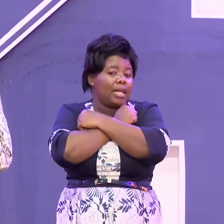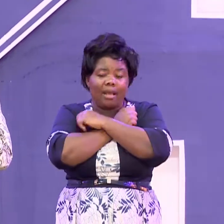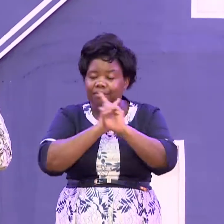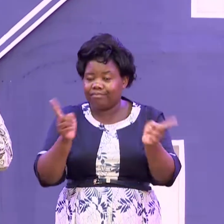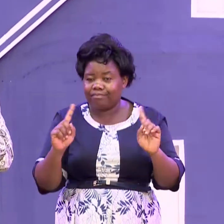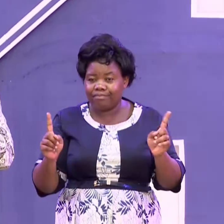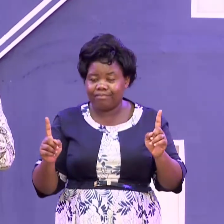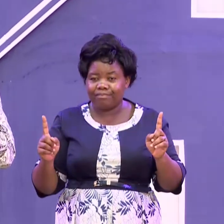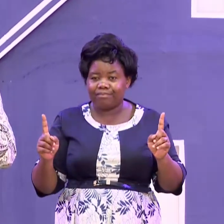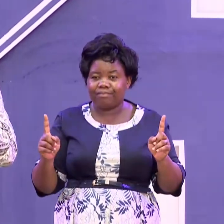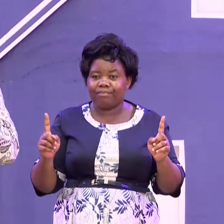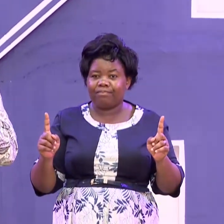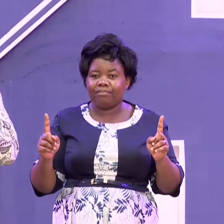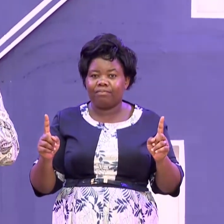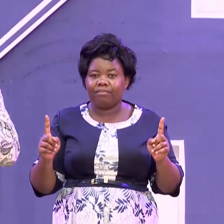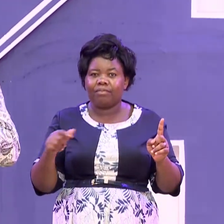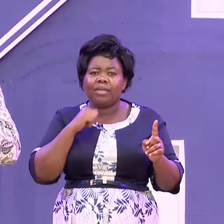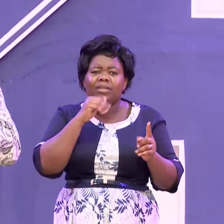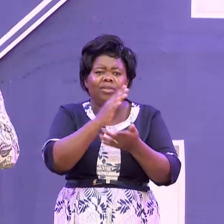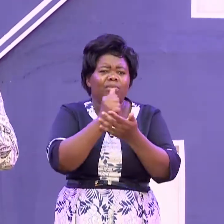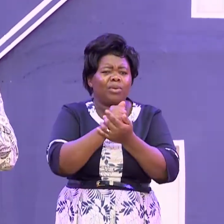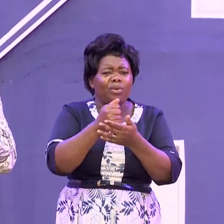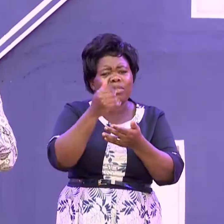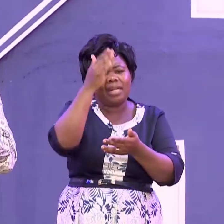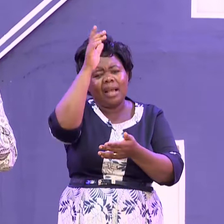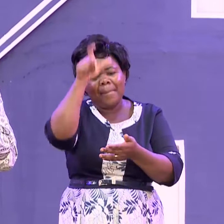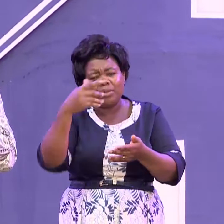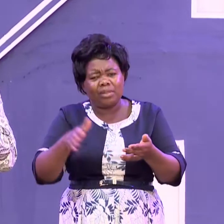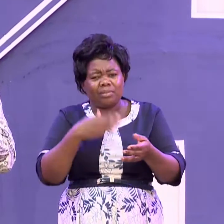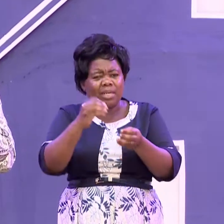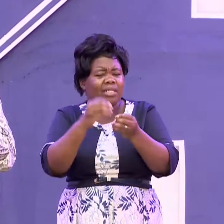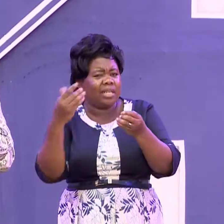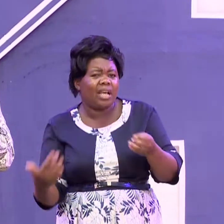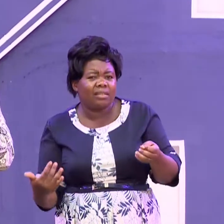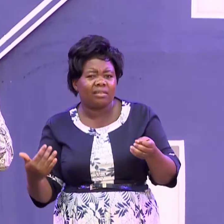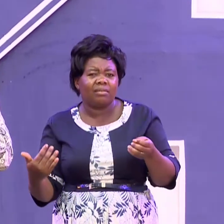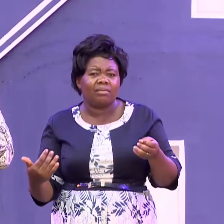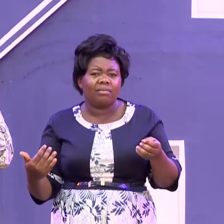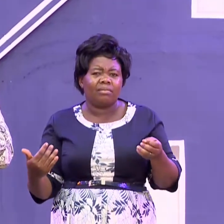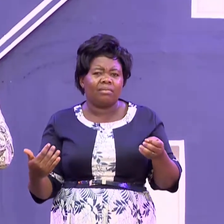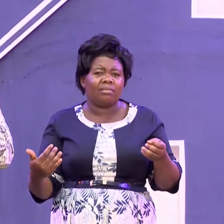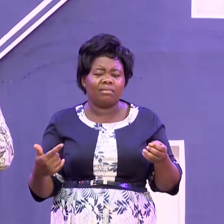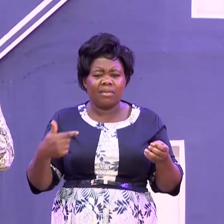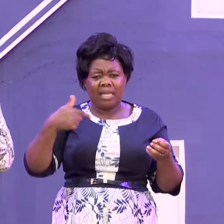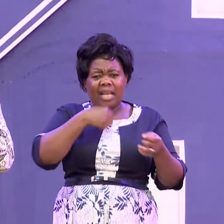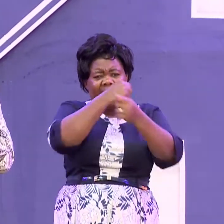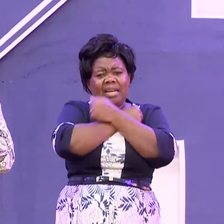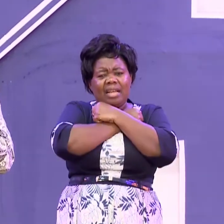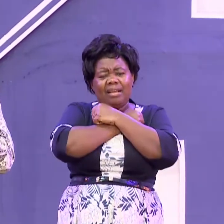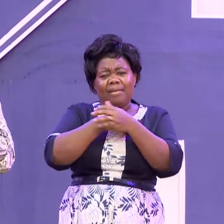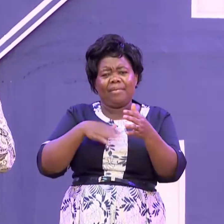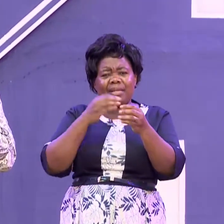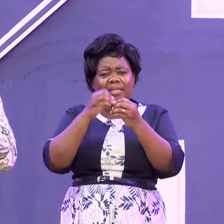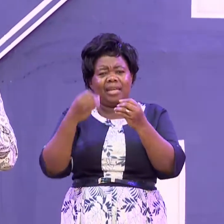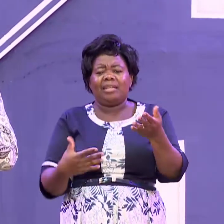kwe twogerako. Not because somebody is my son. Si kubanga omuntu mutabani wange. I love my son so much. Njagala